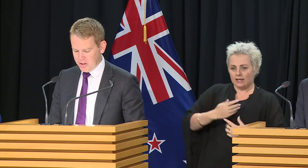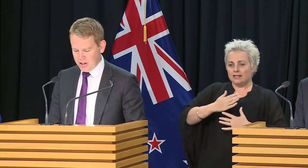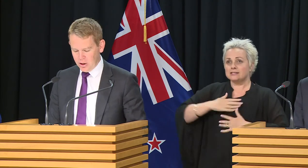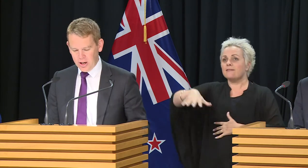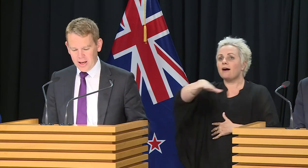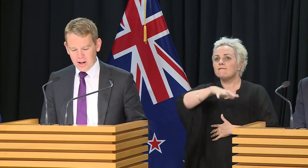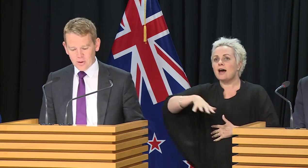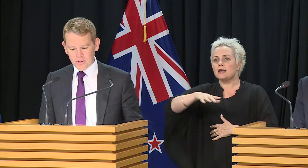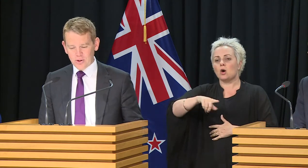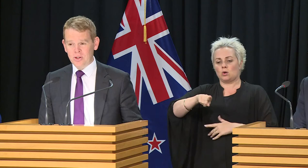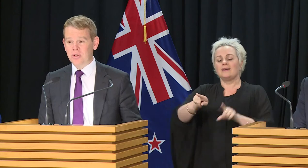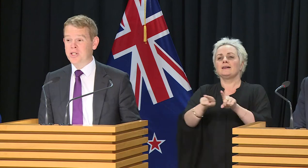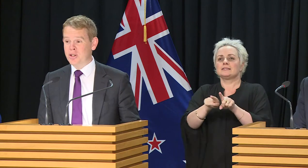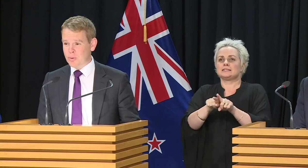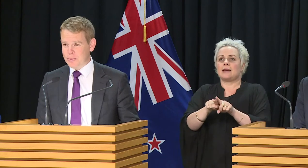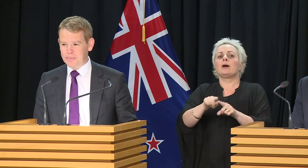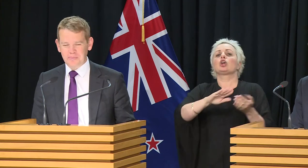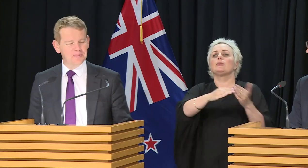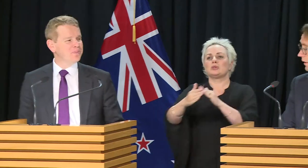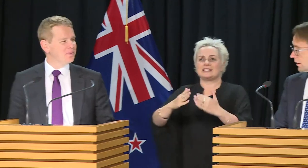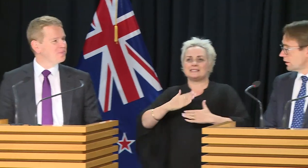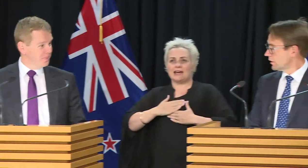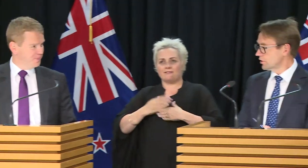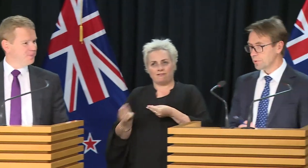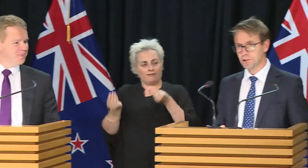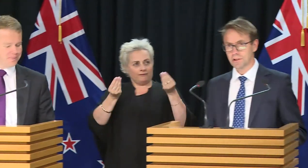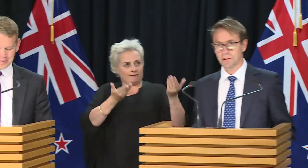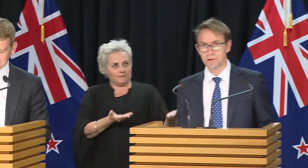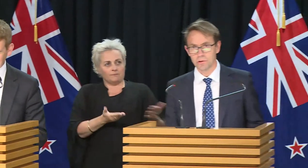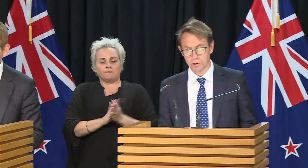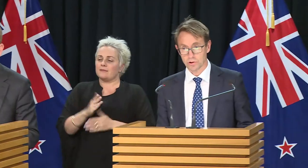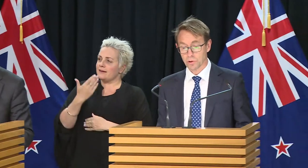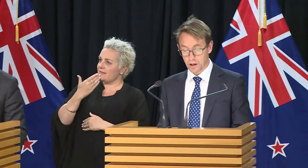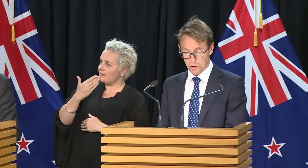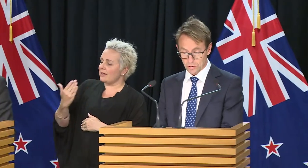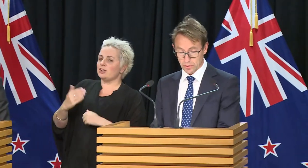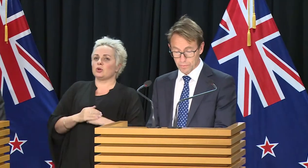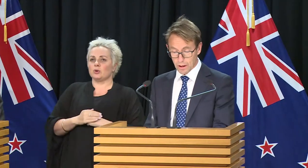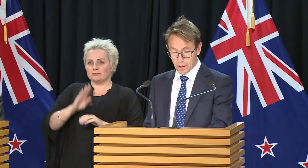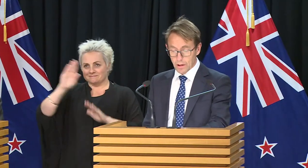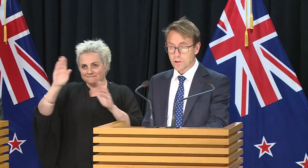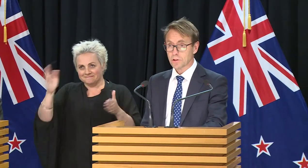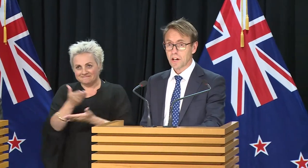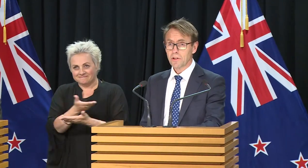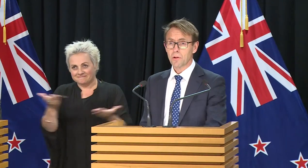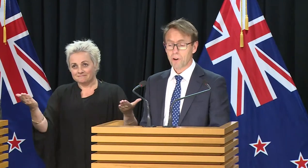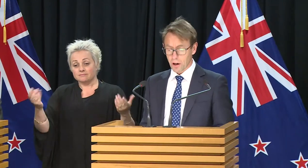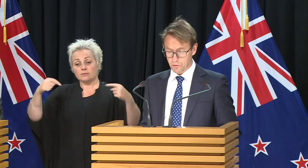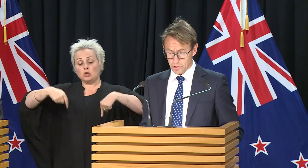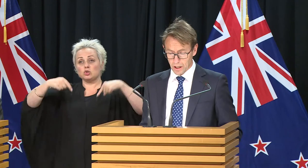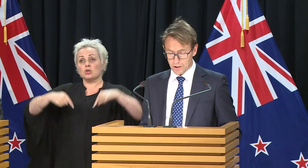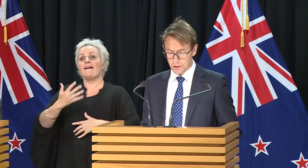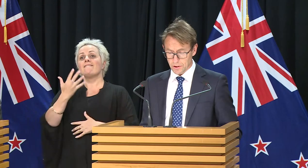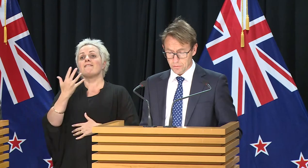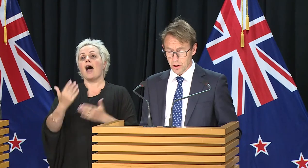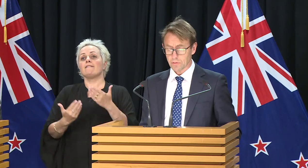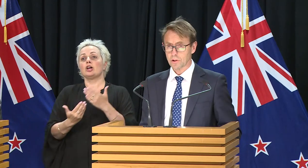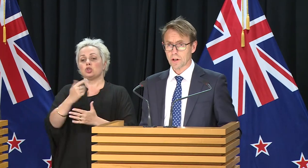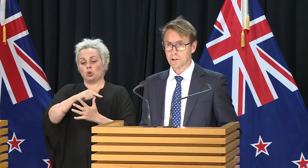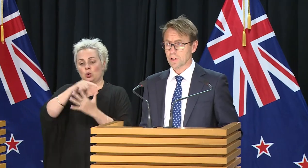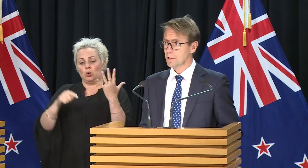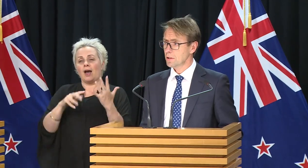communities. I'll now hand over to the Director General. Thank you, Minister. Kia ora koutou katoa. So today there are five new cases